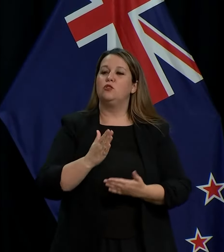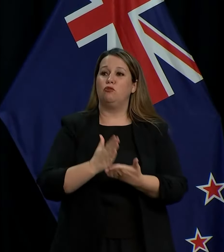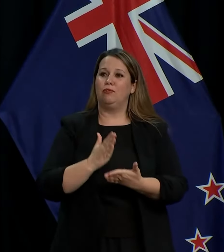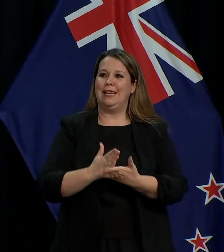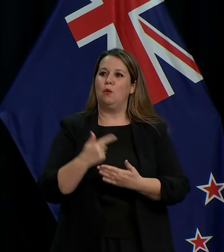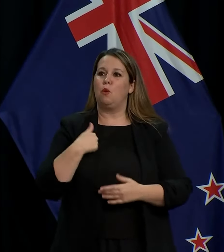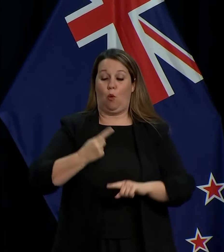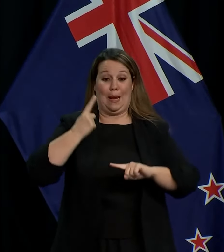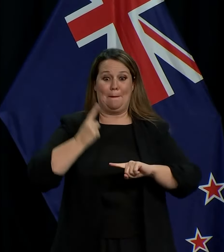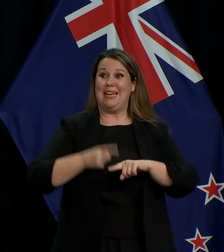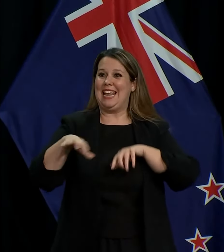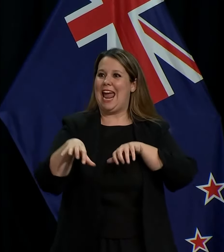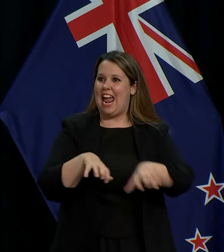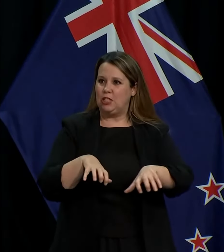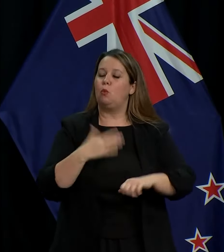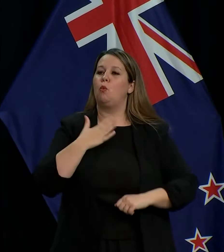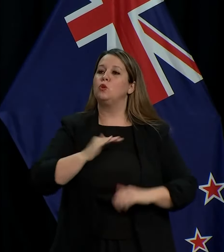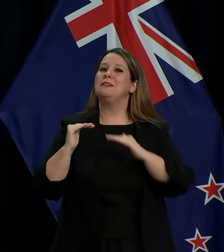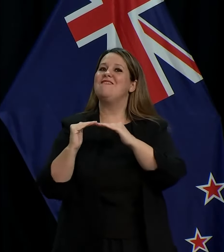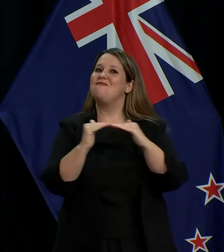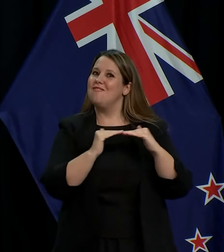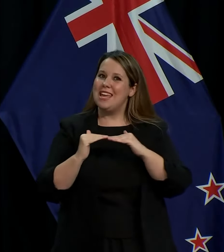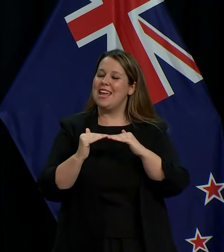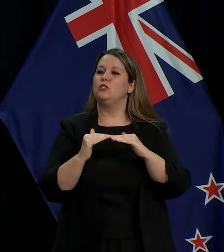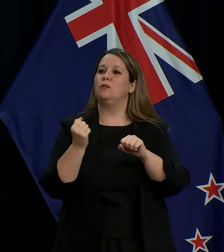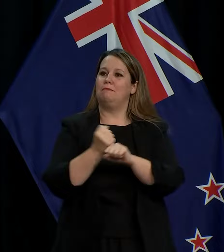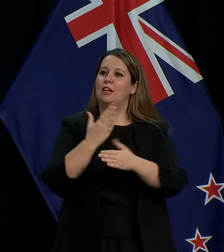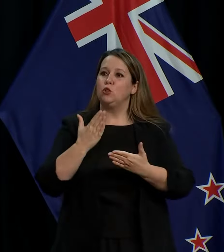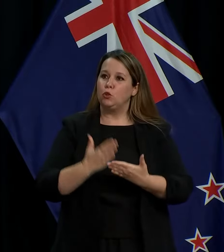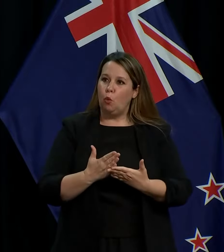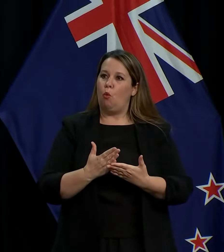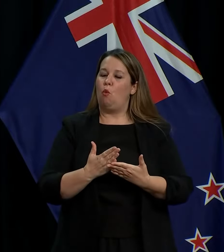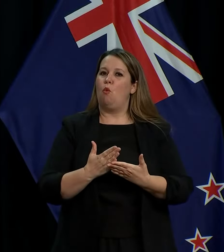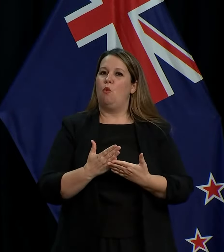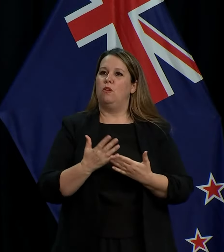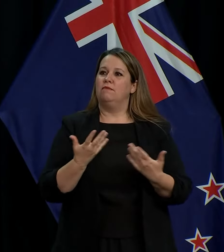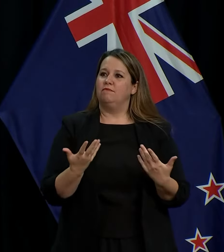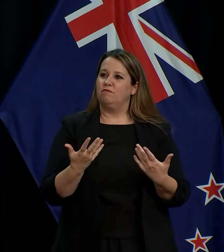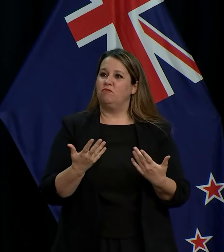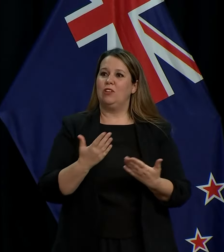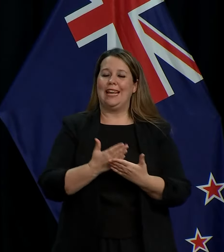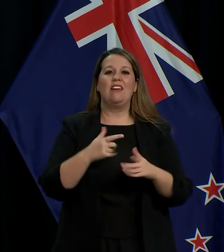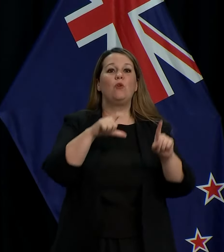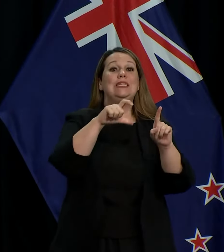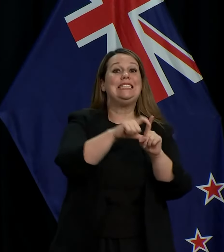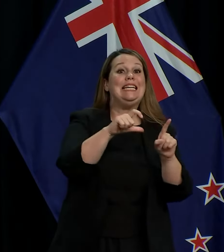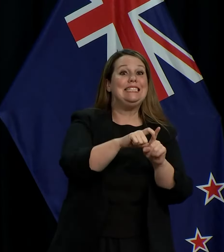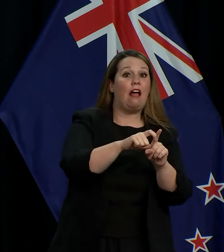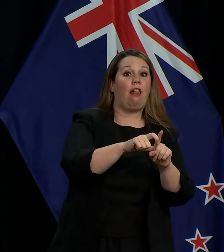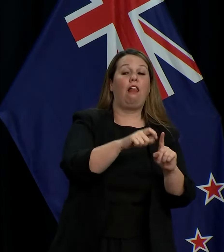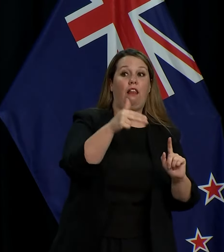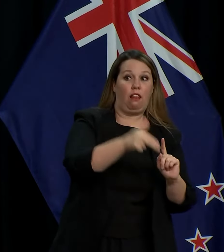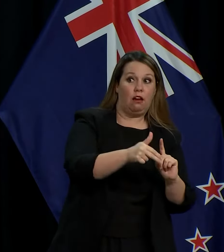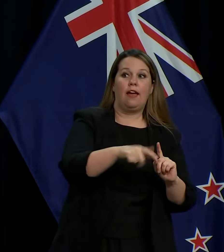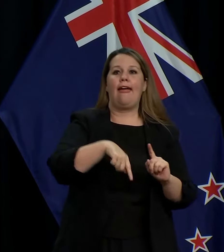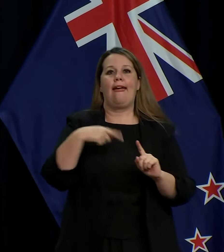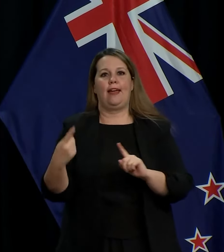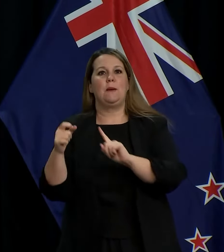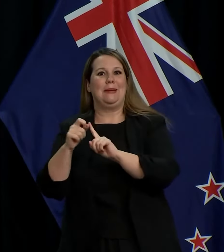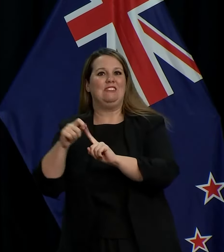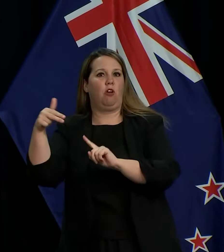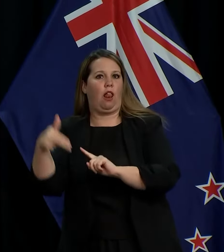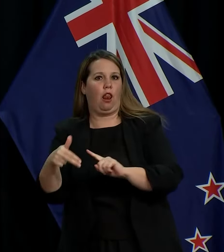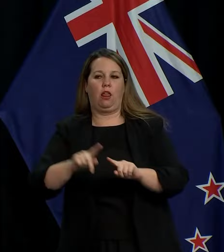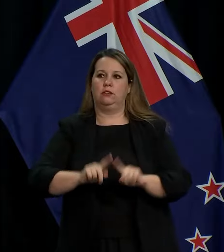response. We wanted to be fair and ensure we were doing the same for diesel, through using the road user charges to do